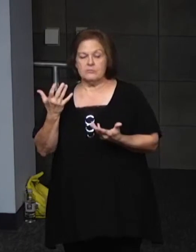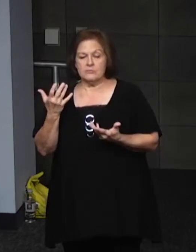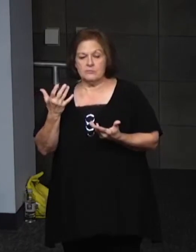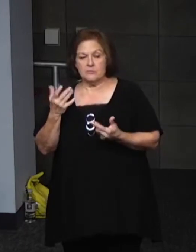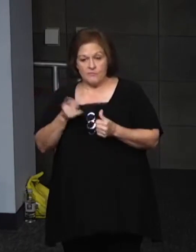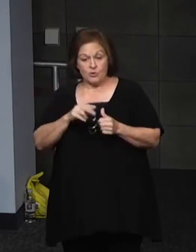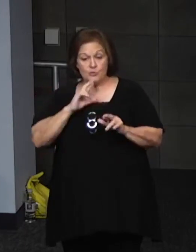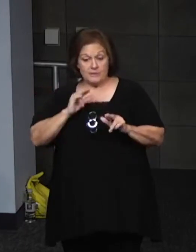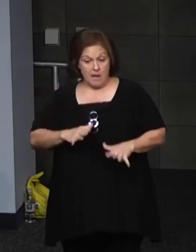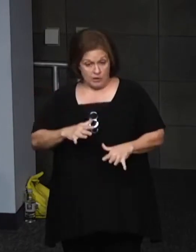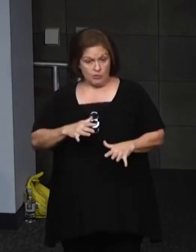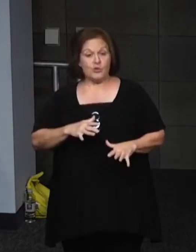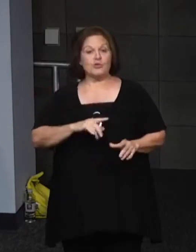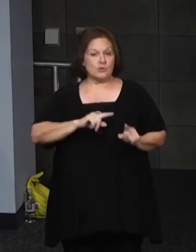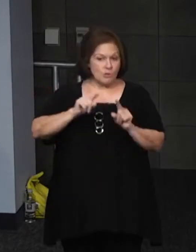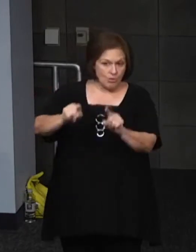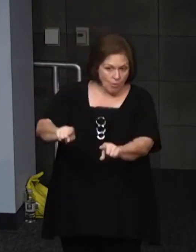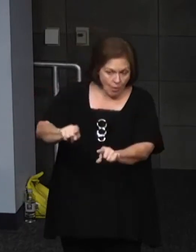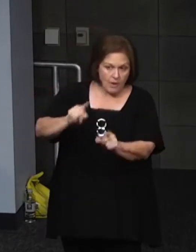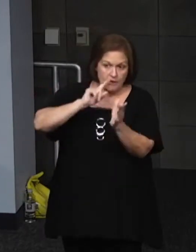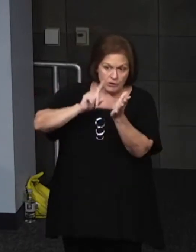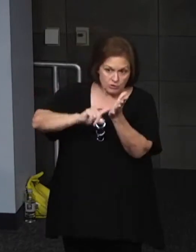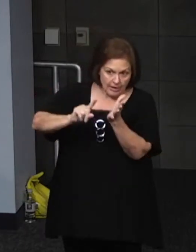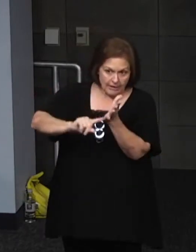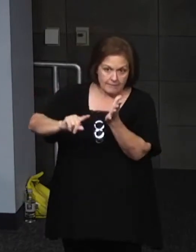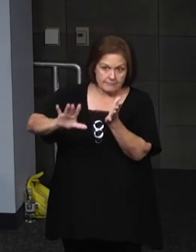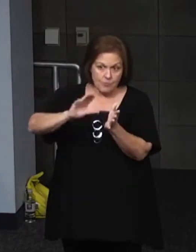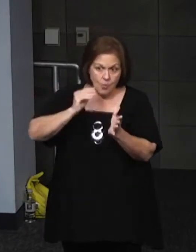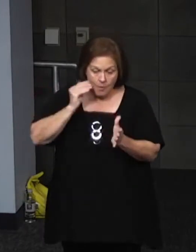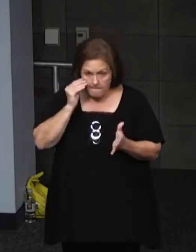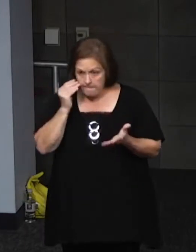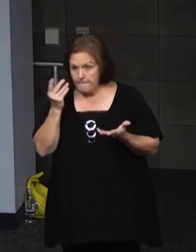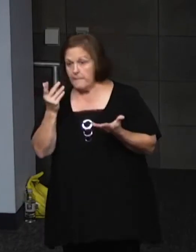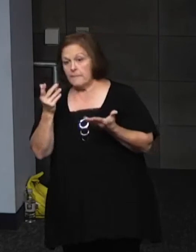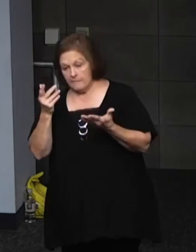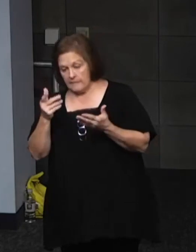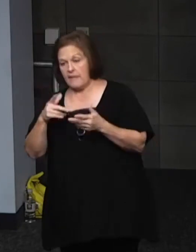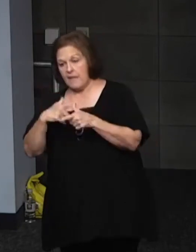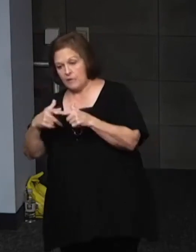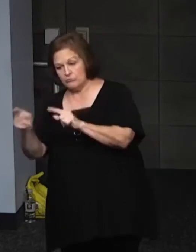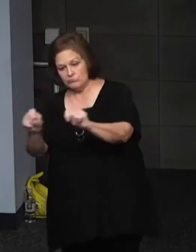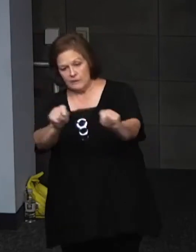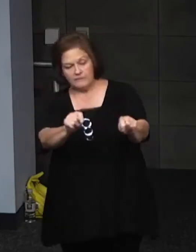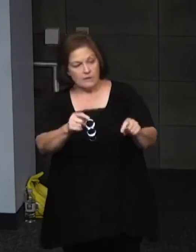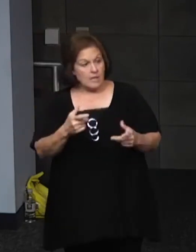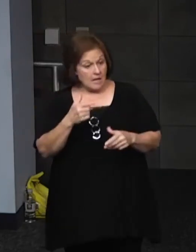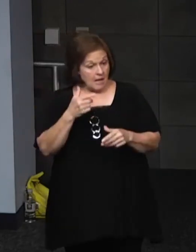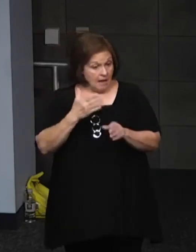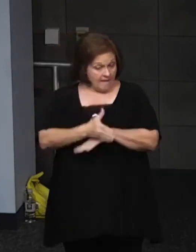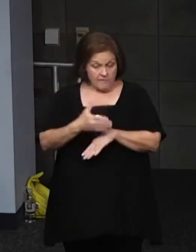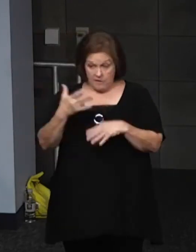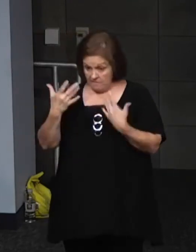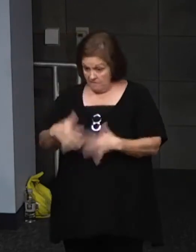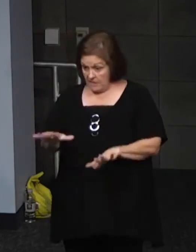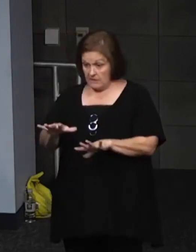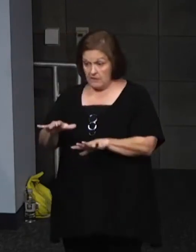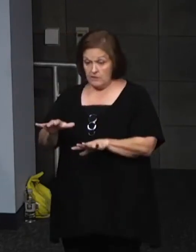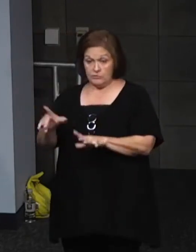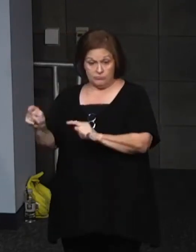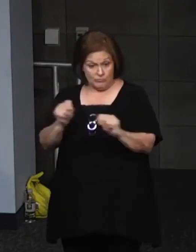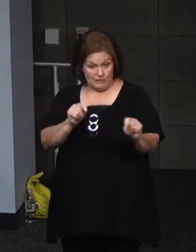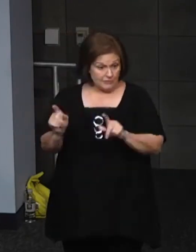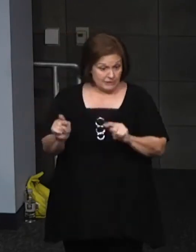first responders out coming to check on those people right now and get them relocated. Once we've moved everyone out of their homes in